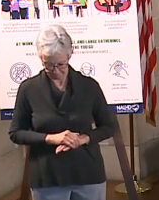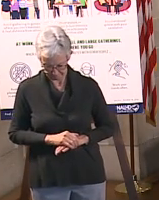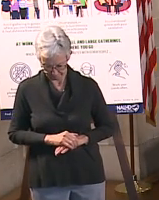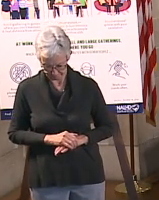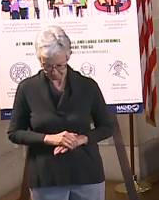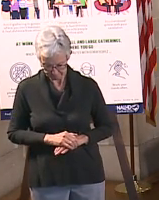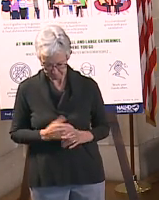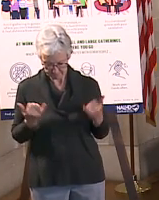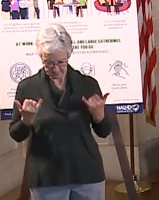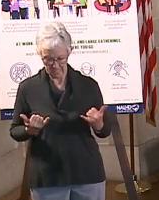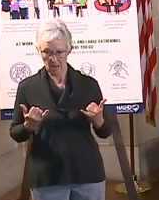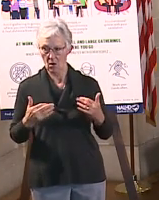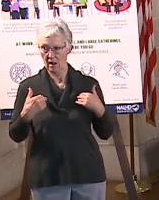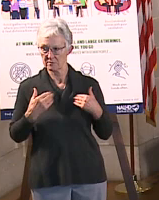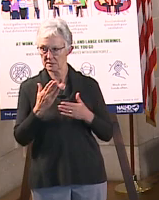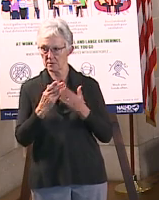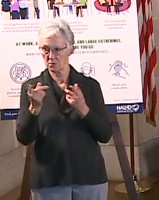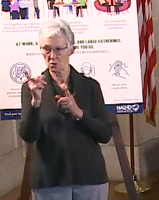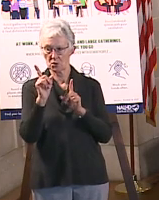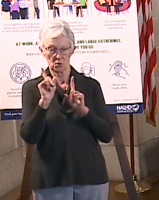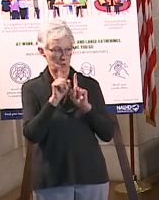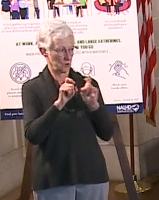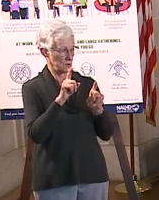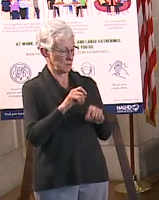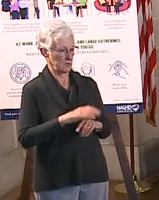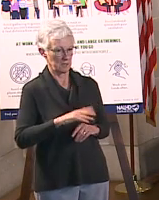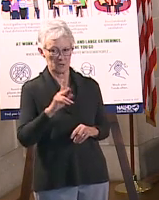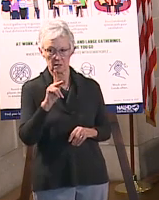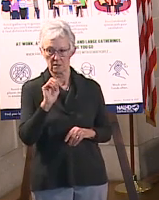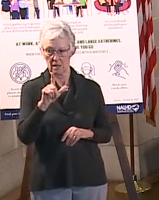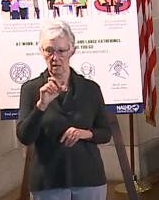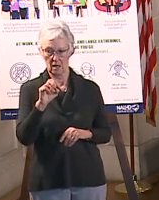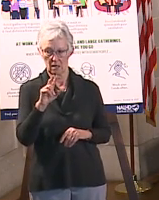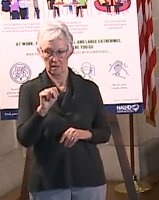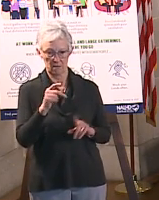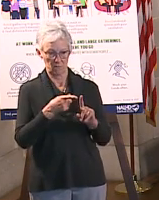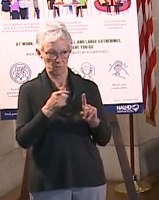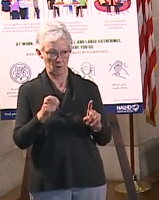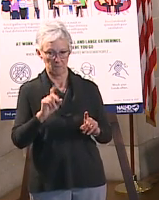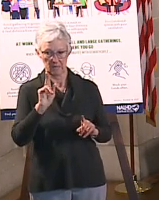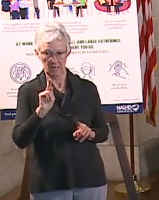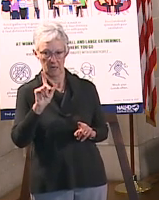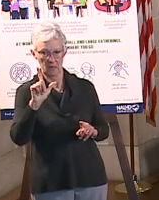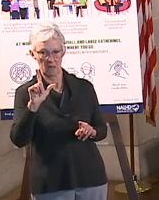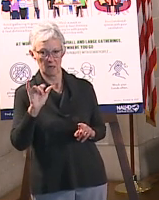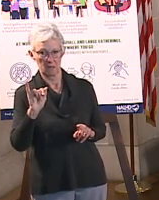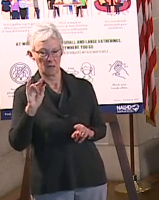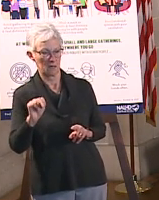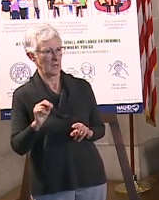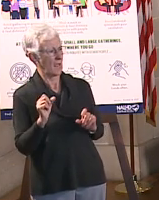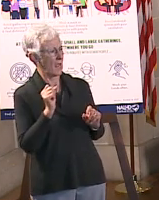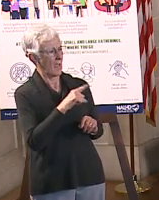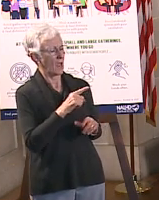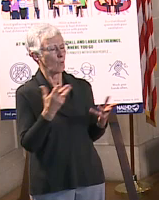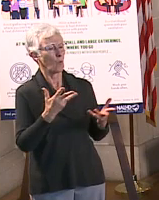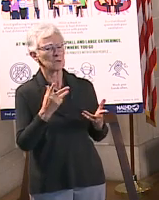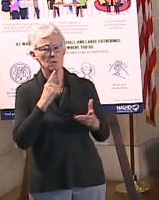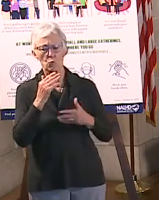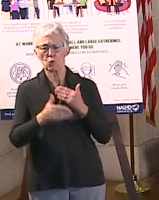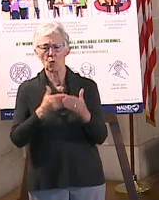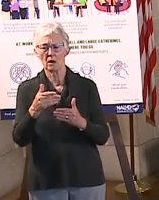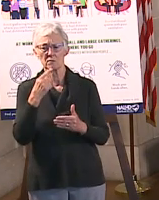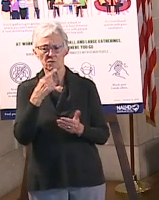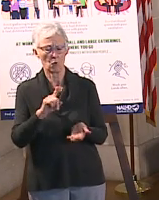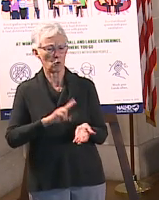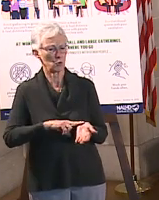get into questions and answers. Kellen Hevican from KLIN asks, What is the process for long-term care facility